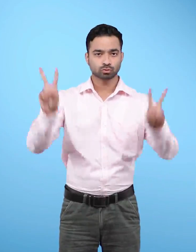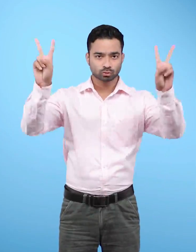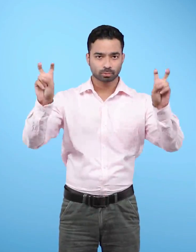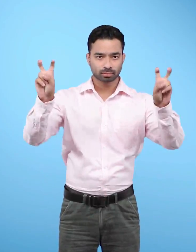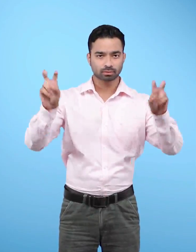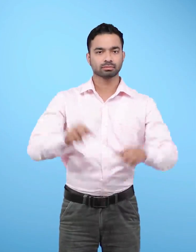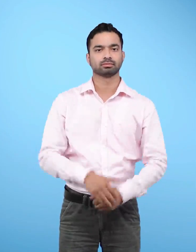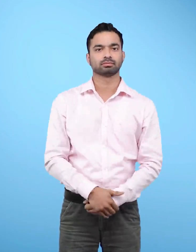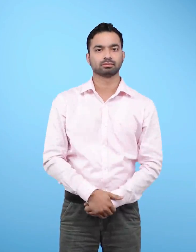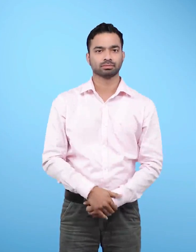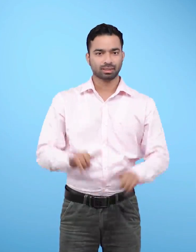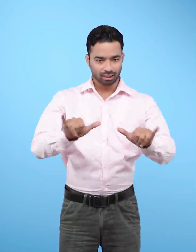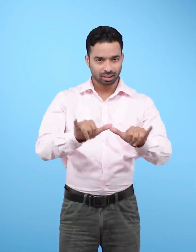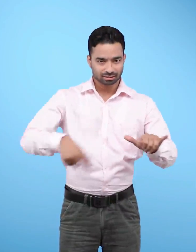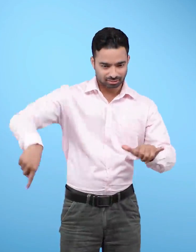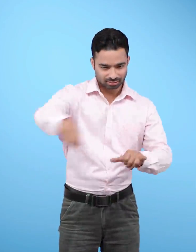Share the land.